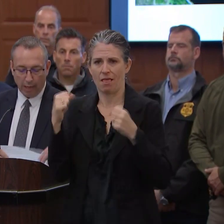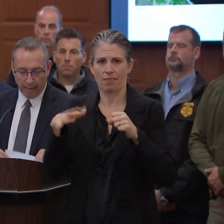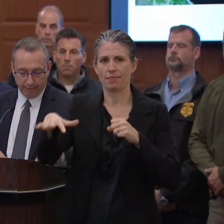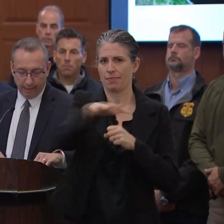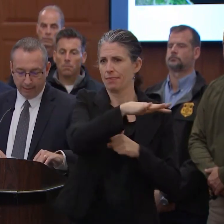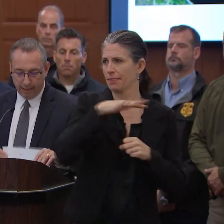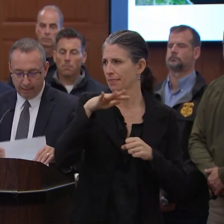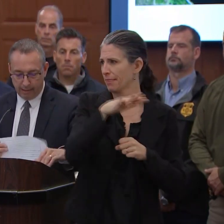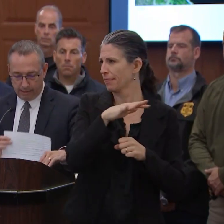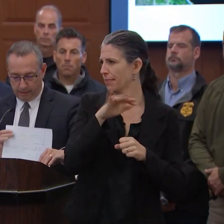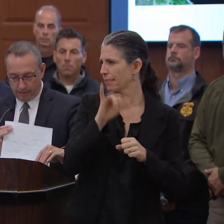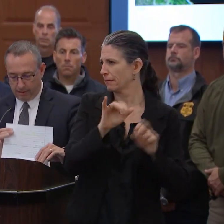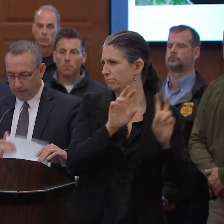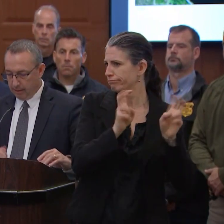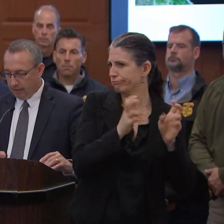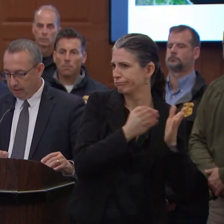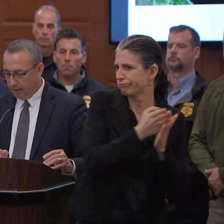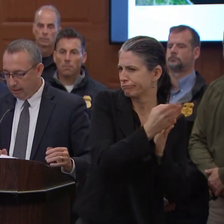So I think that